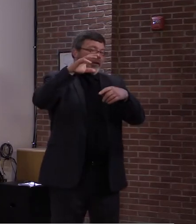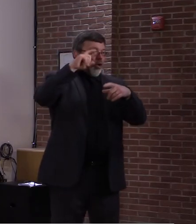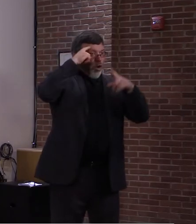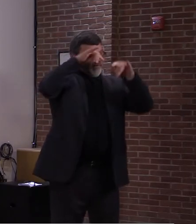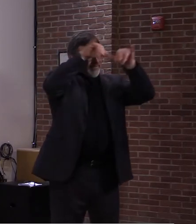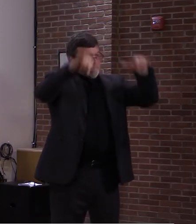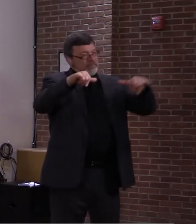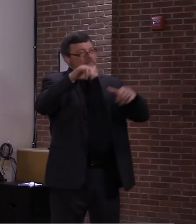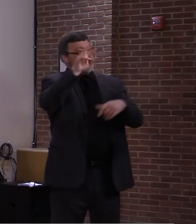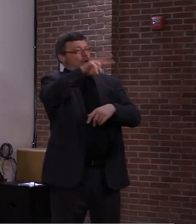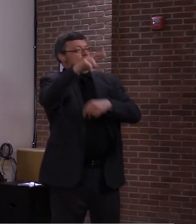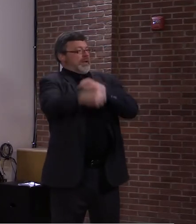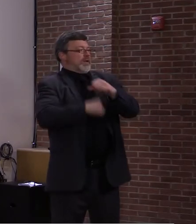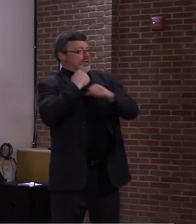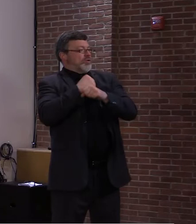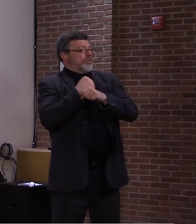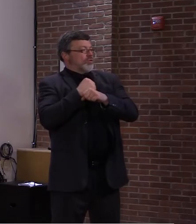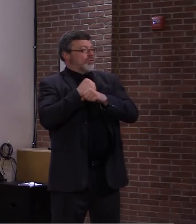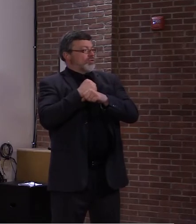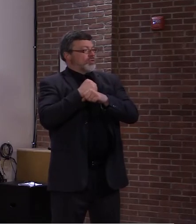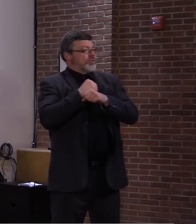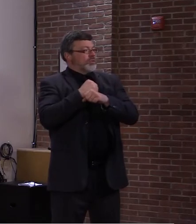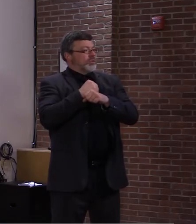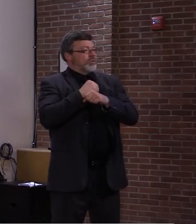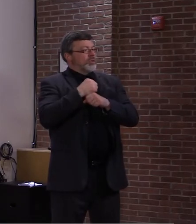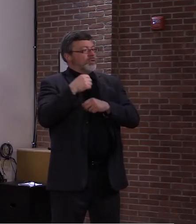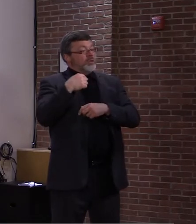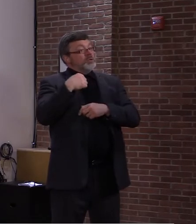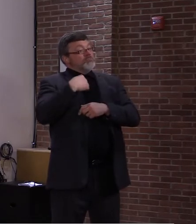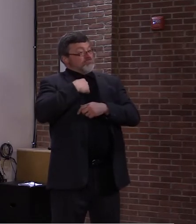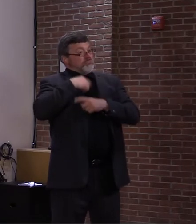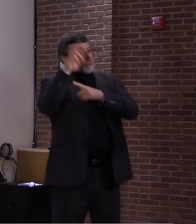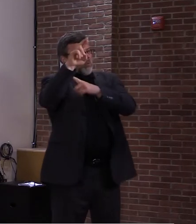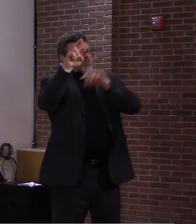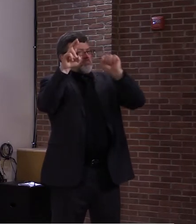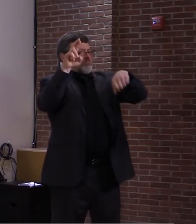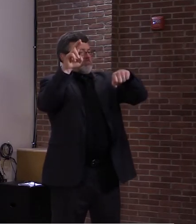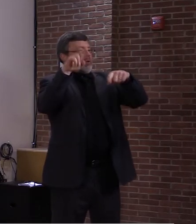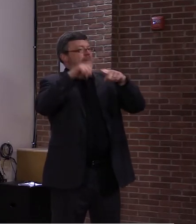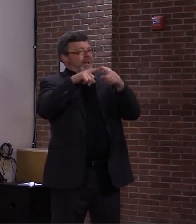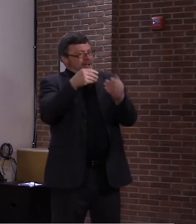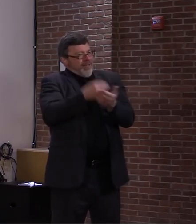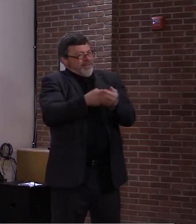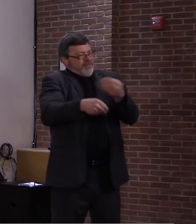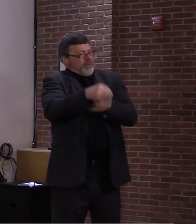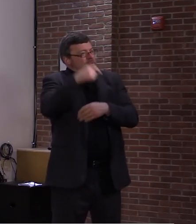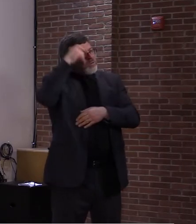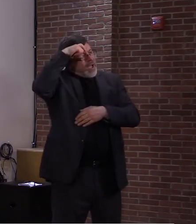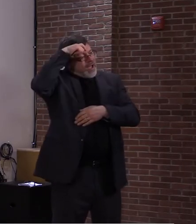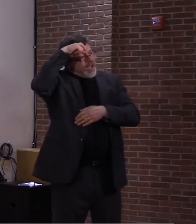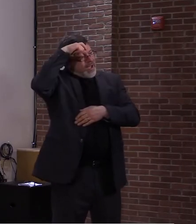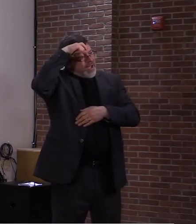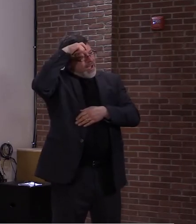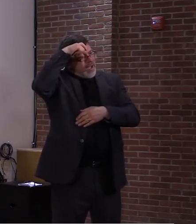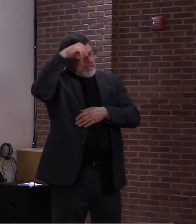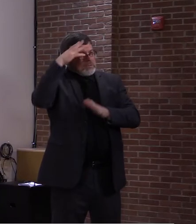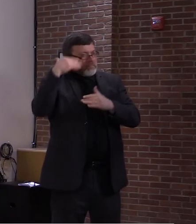but I'm a fiscally responsible Republican, I'm a